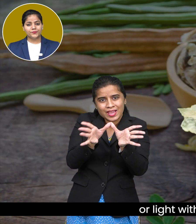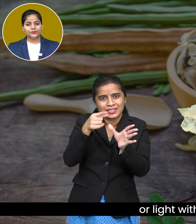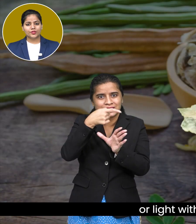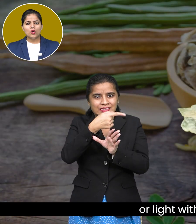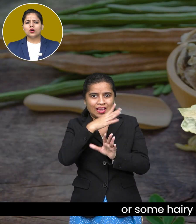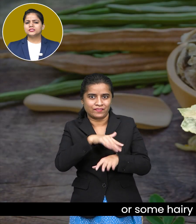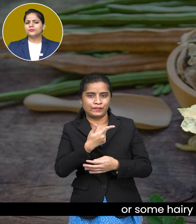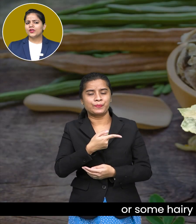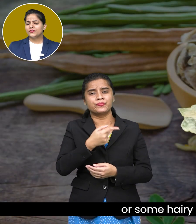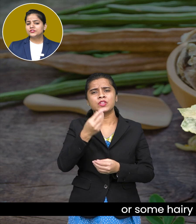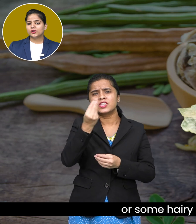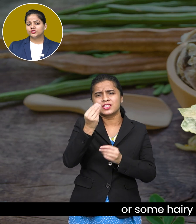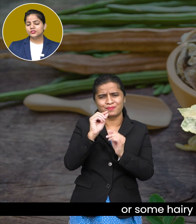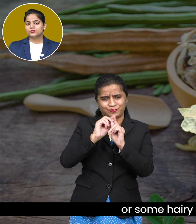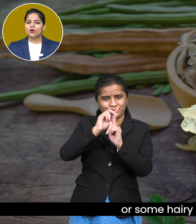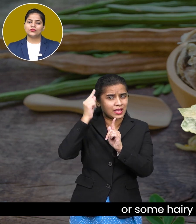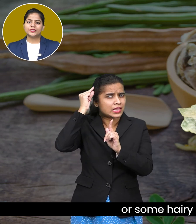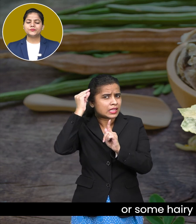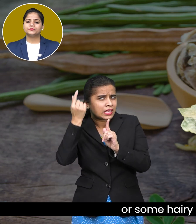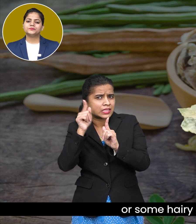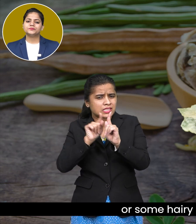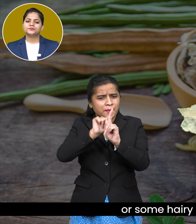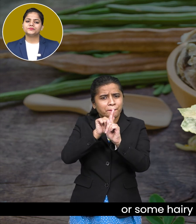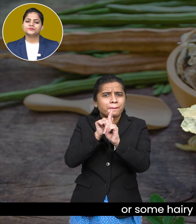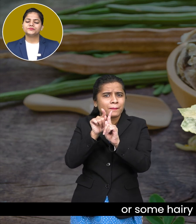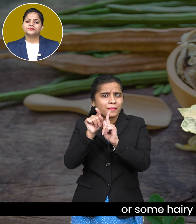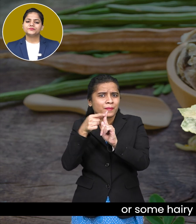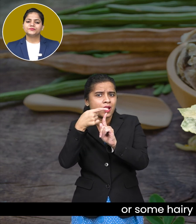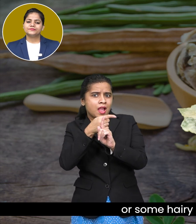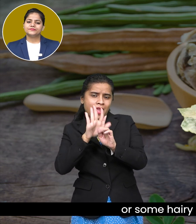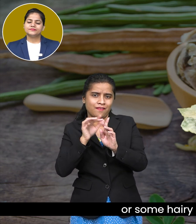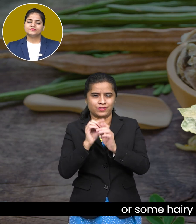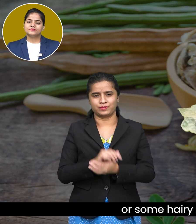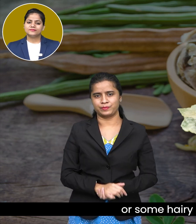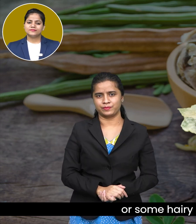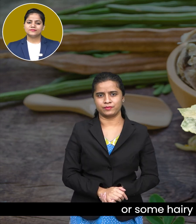them or some hairy structures on them.